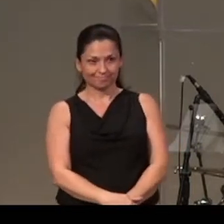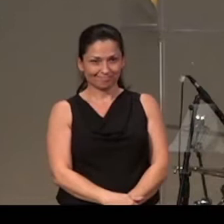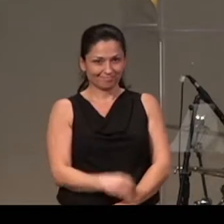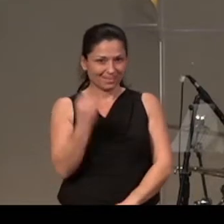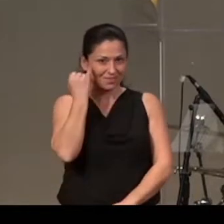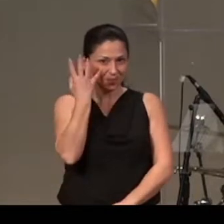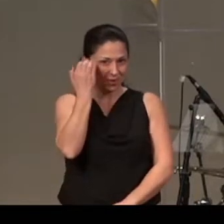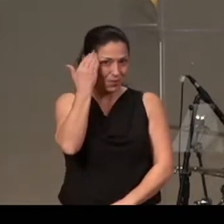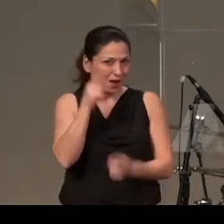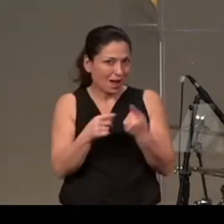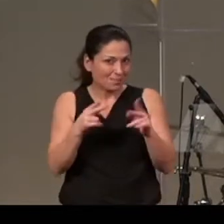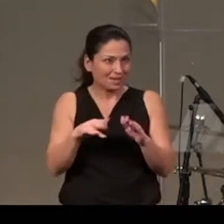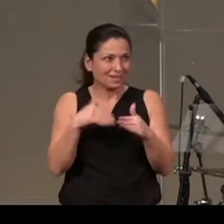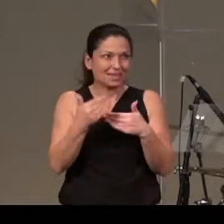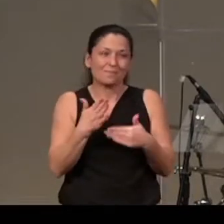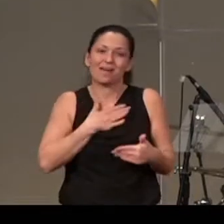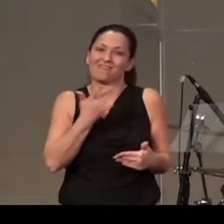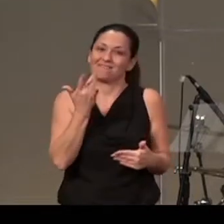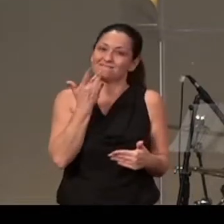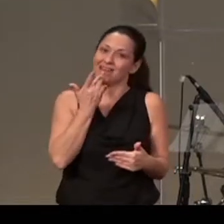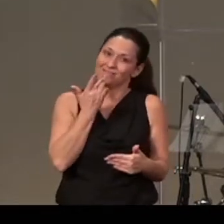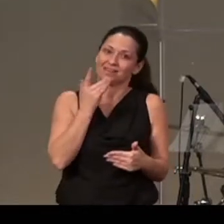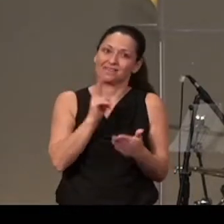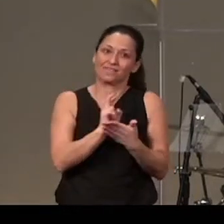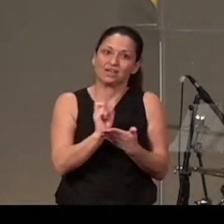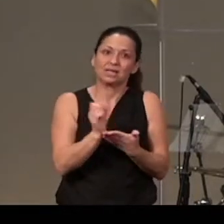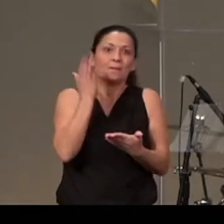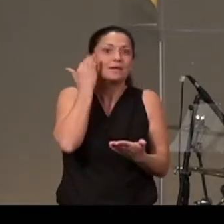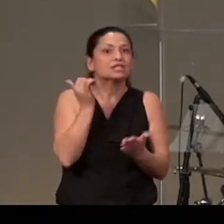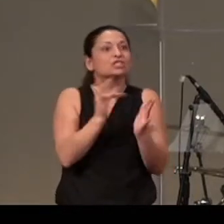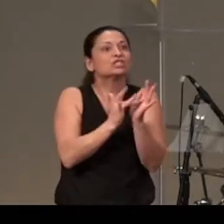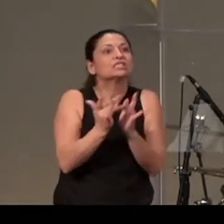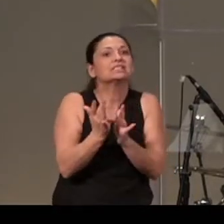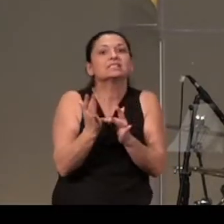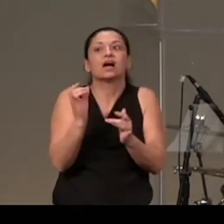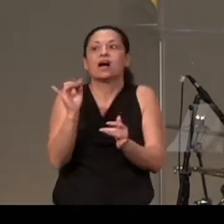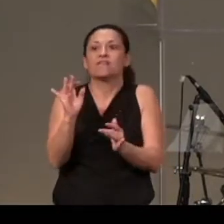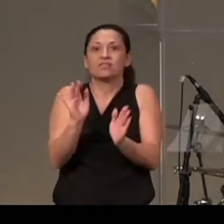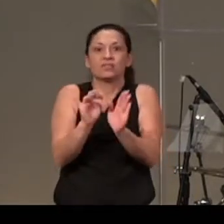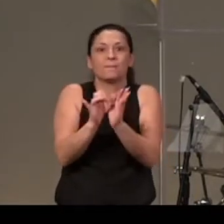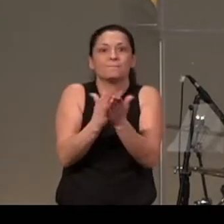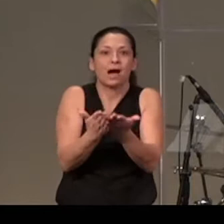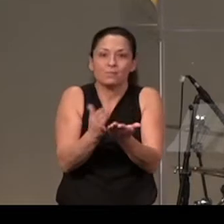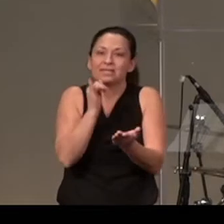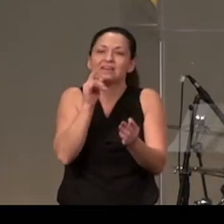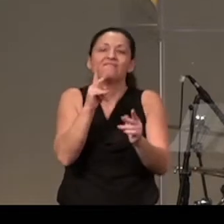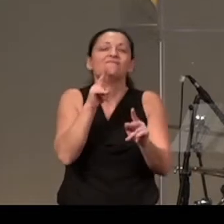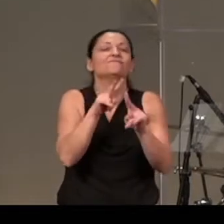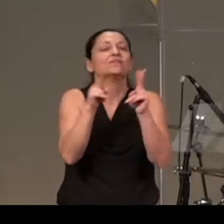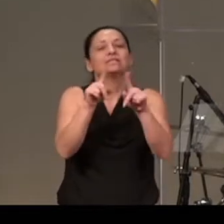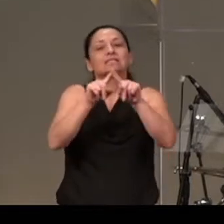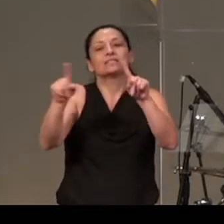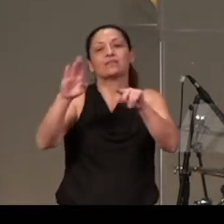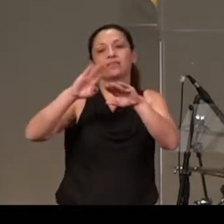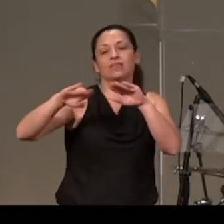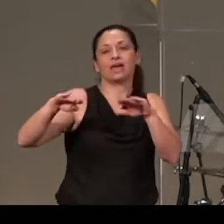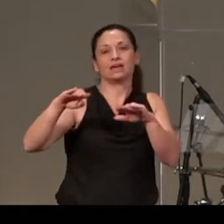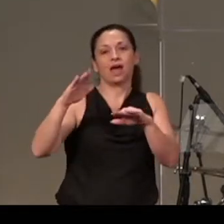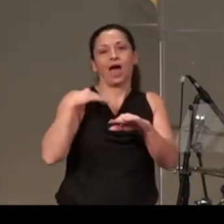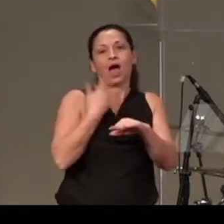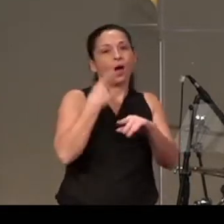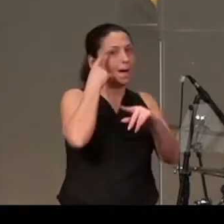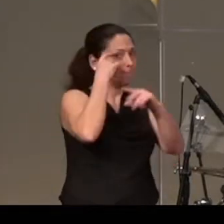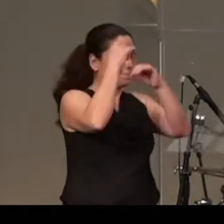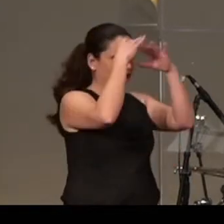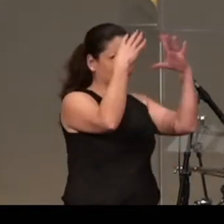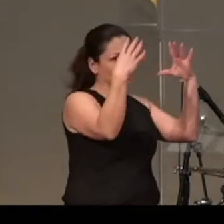verses, because the Jesus of the Bible is so different from the Jesus of our imagination. There's this opposition going on between